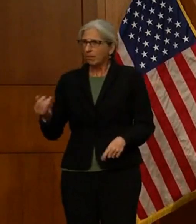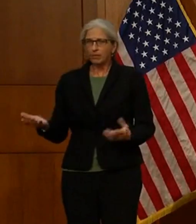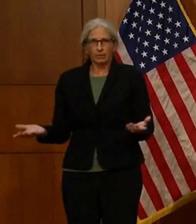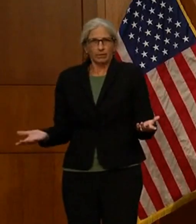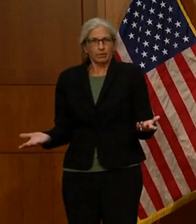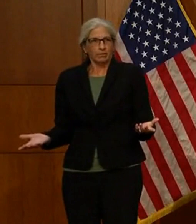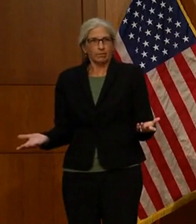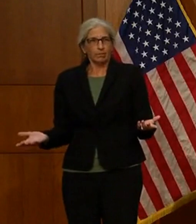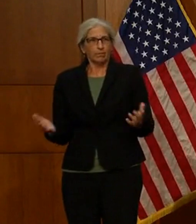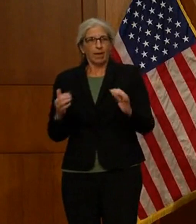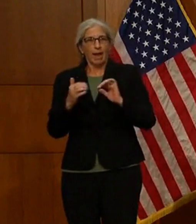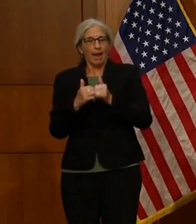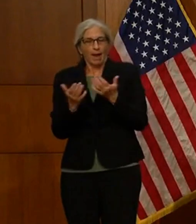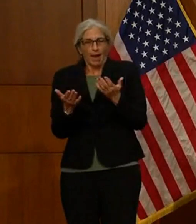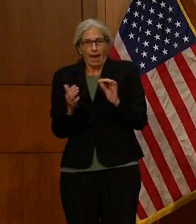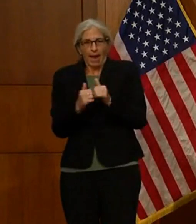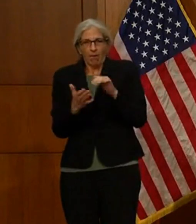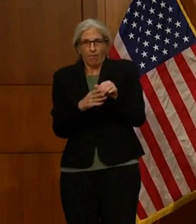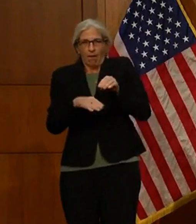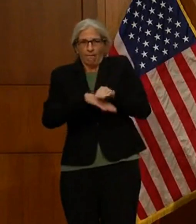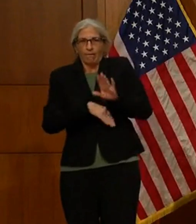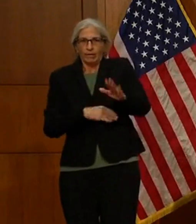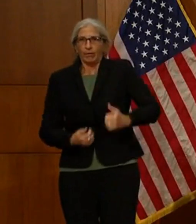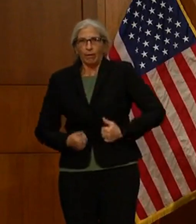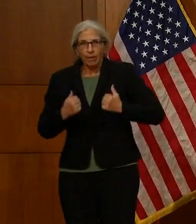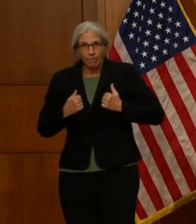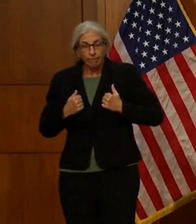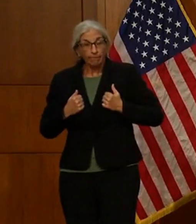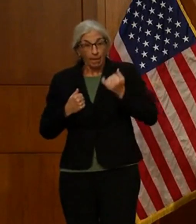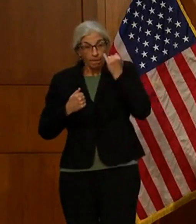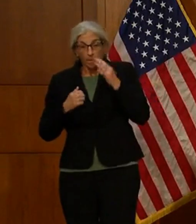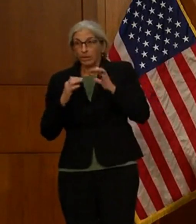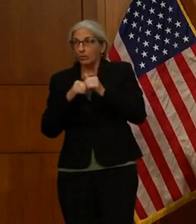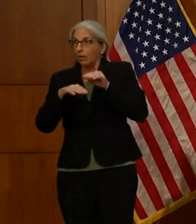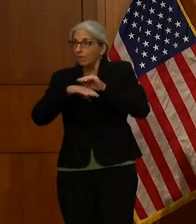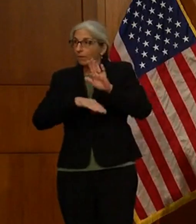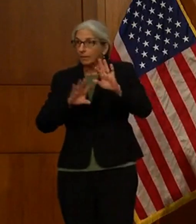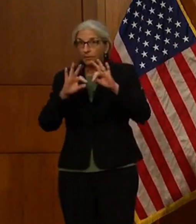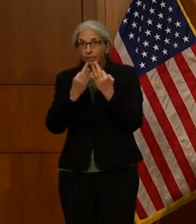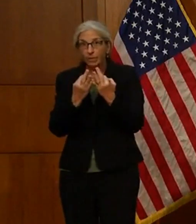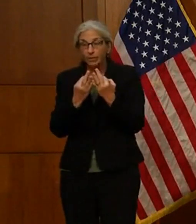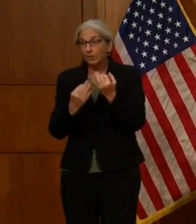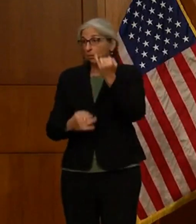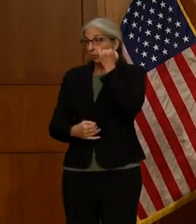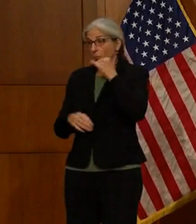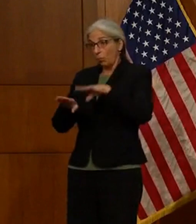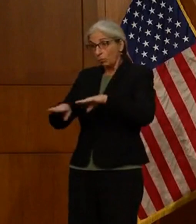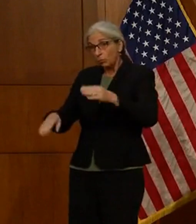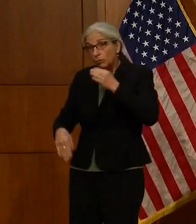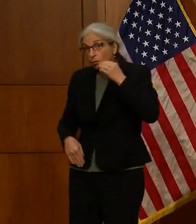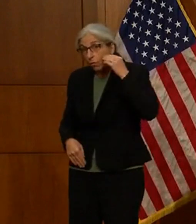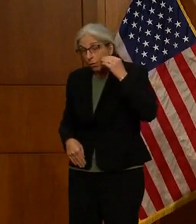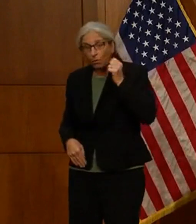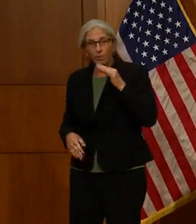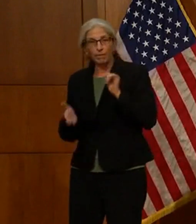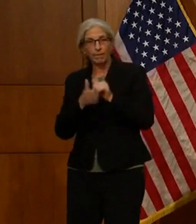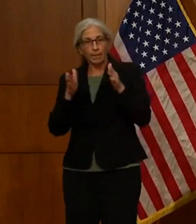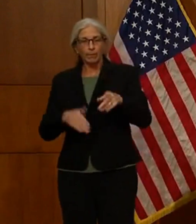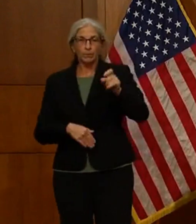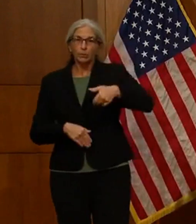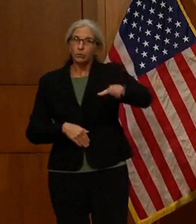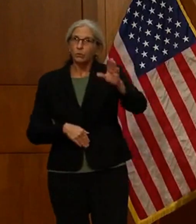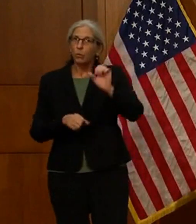has on individuals and families, whether they have children at home, whether they need to be at work and can't